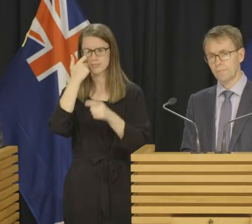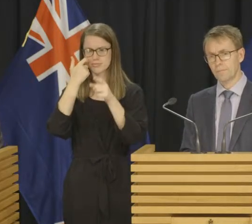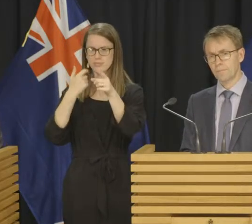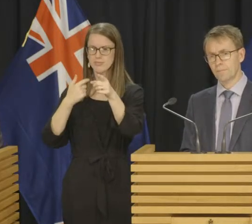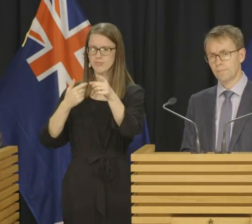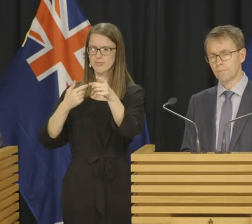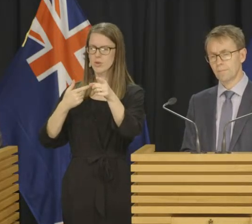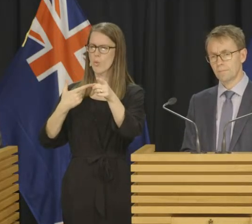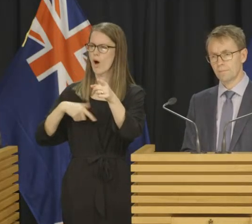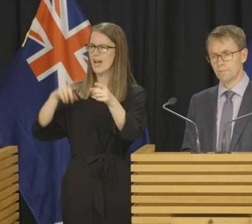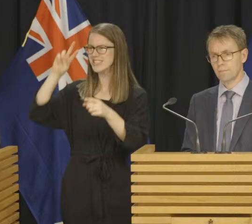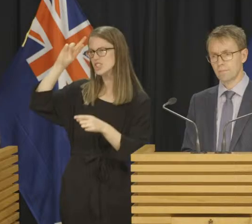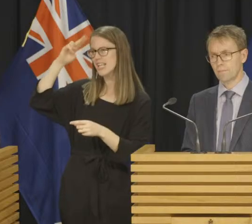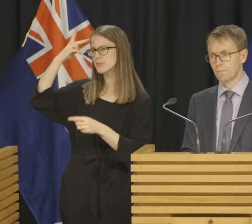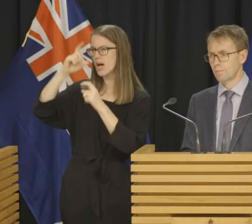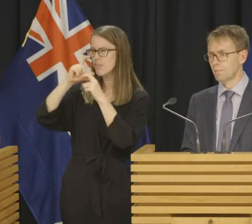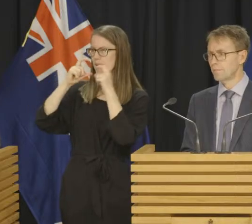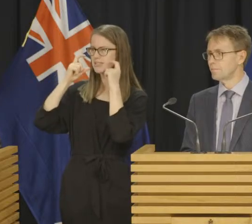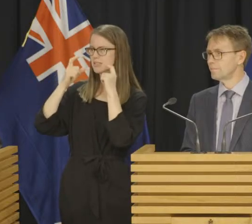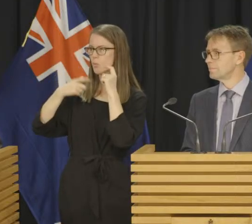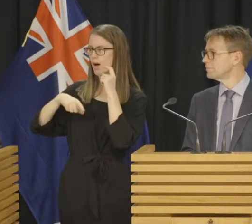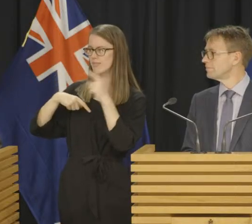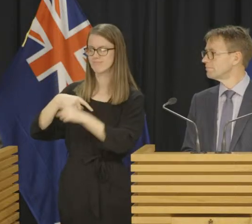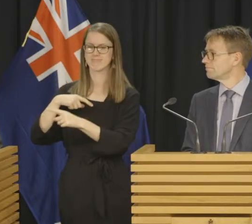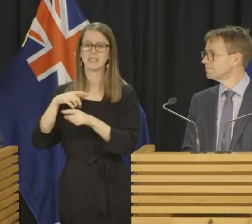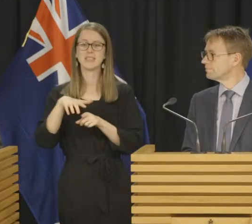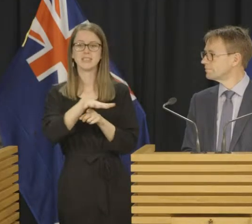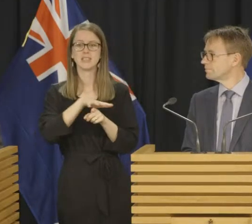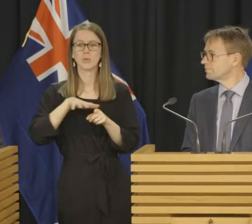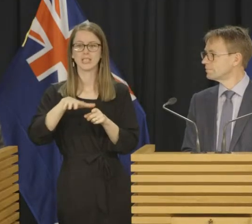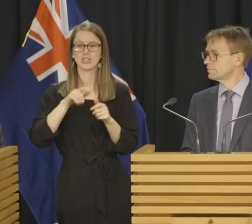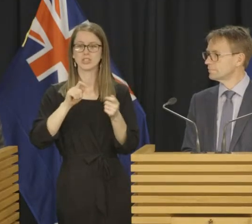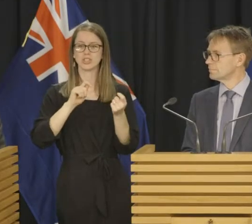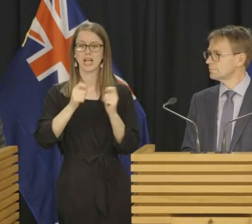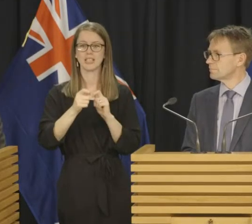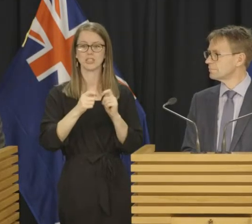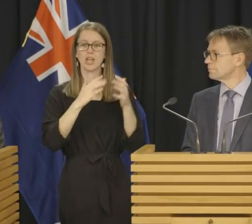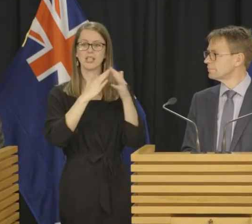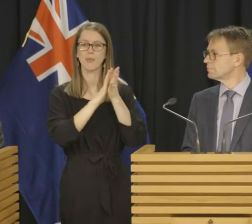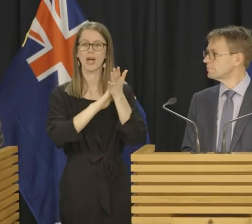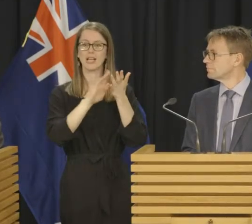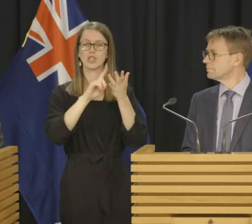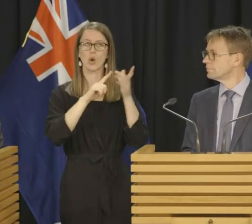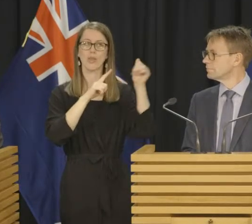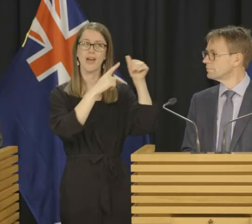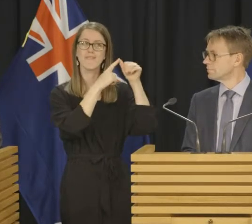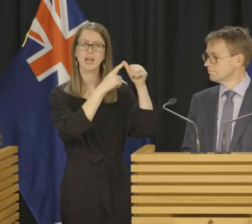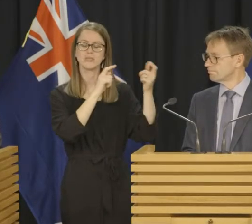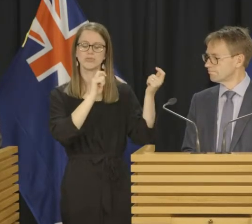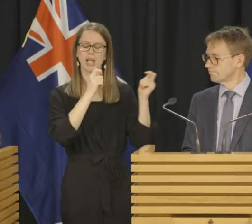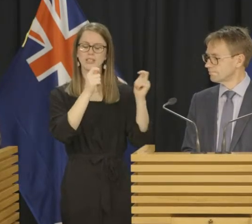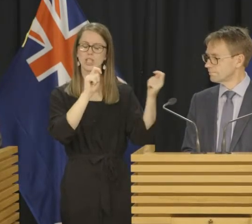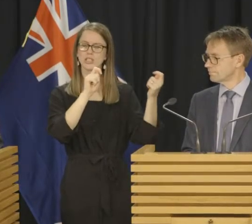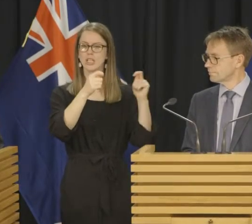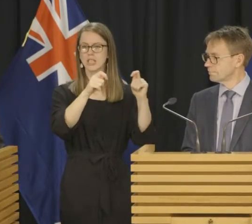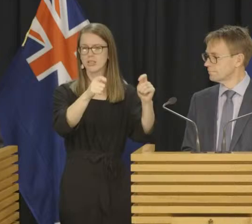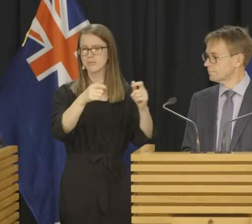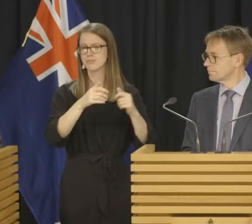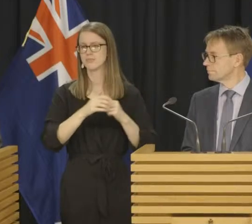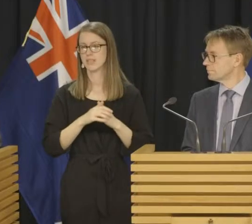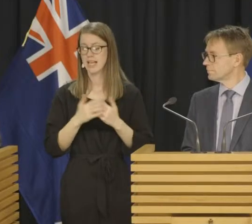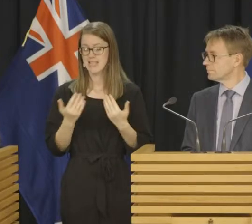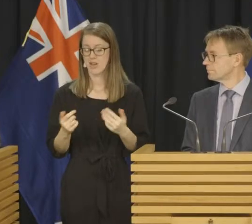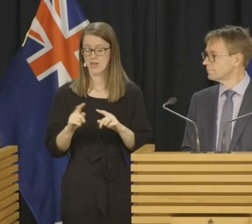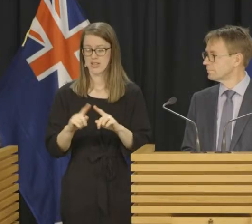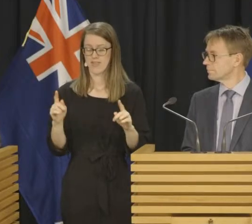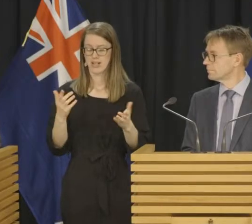U-turn on masks? Look, the situation changes. The advice from the World Health Organisation has continued to evolve during this time, and we're in a